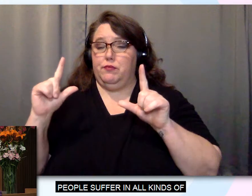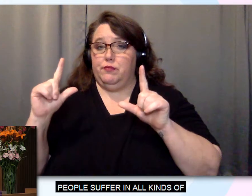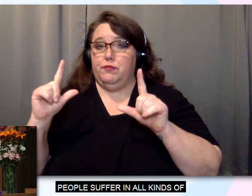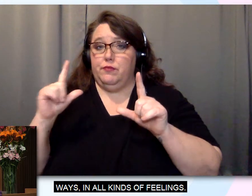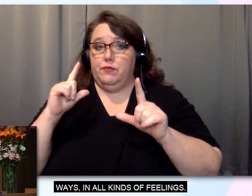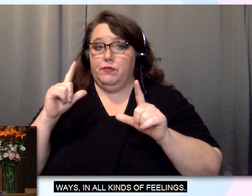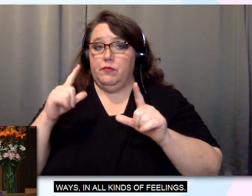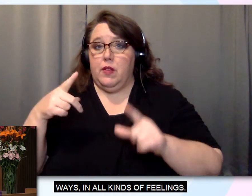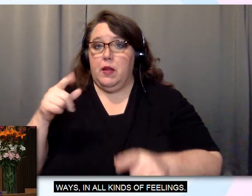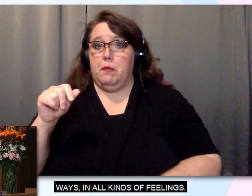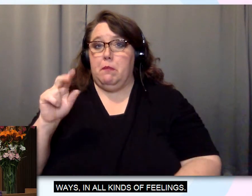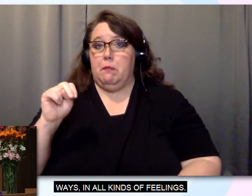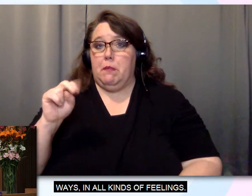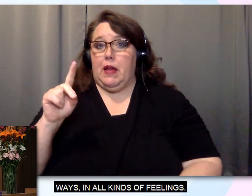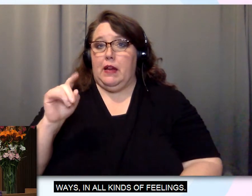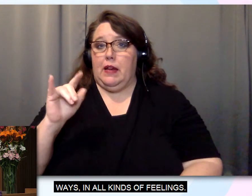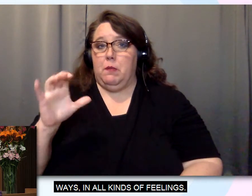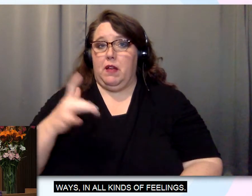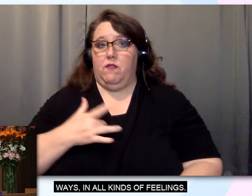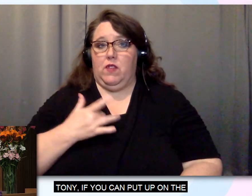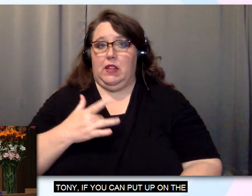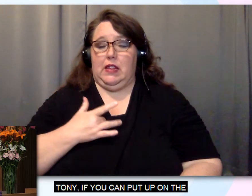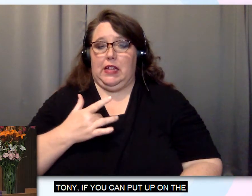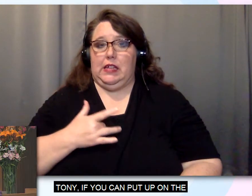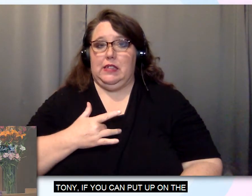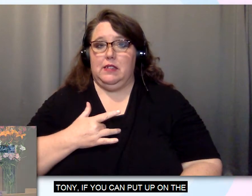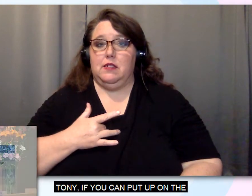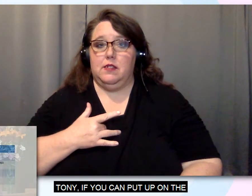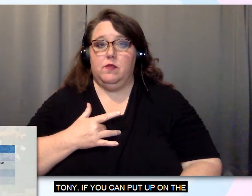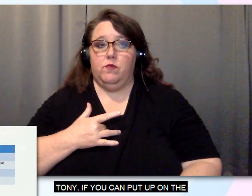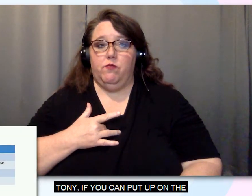up on the screen,